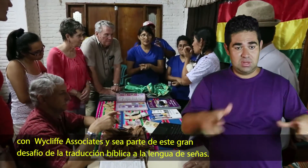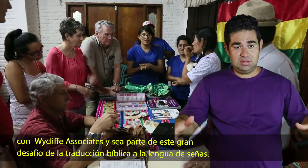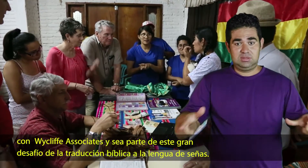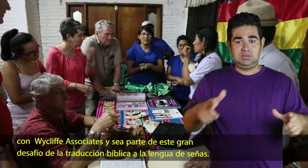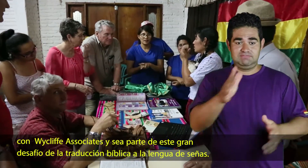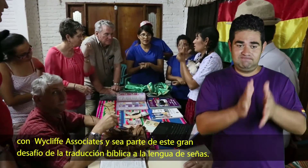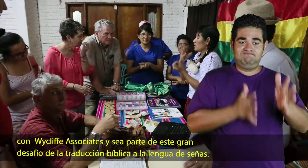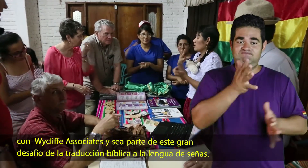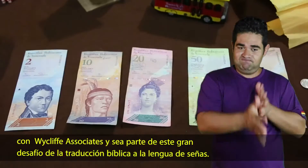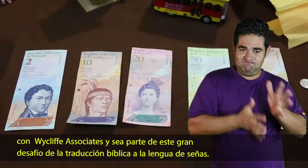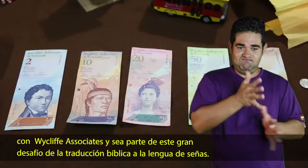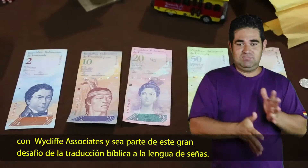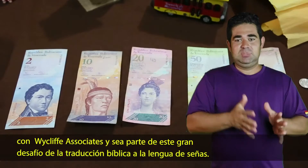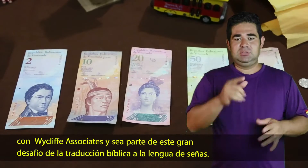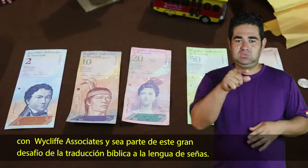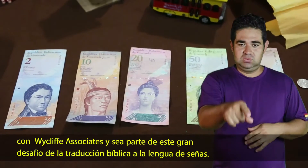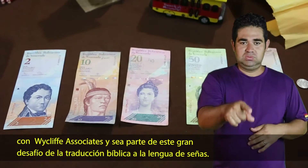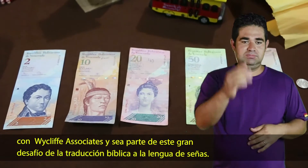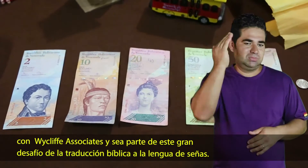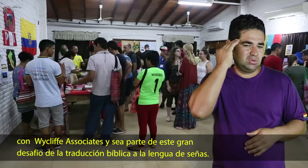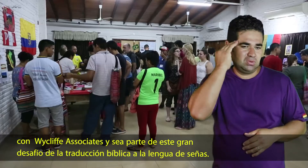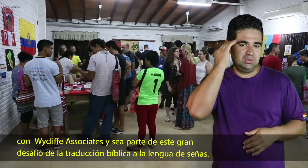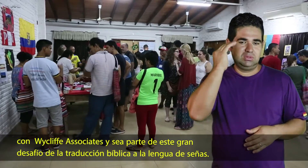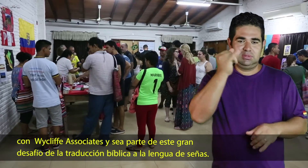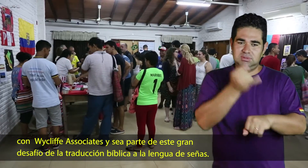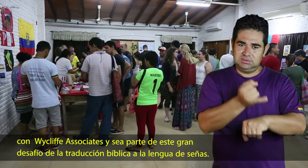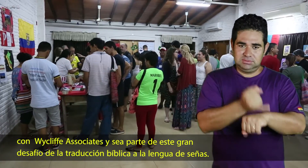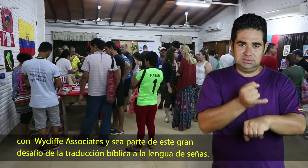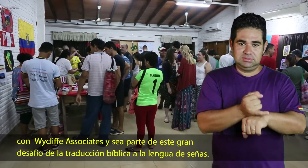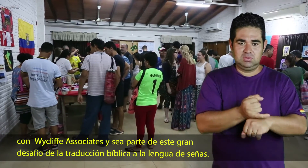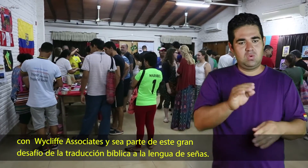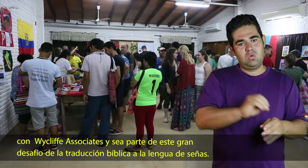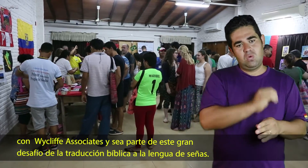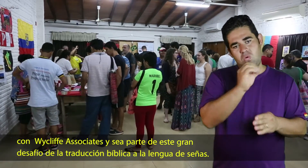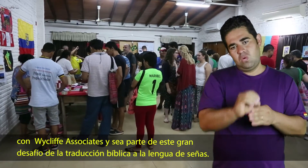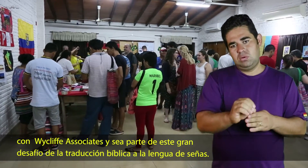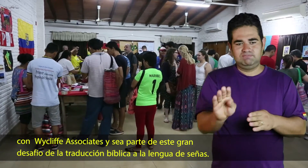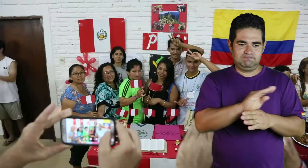Wycliffe Associates and become a part of this great Bible translation challenge for sign language.